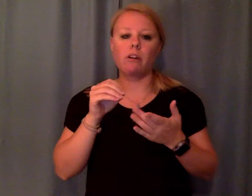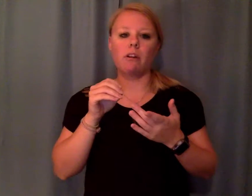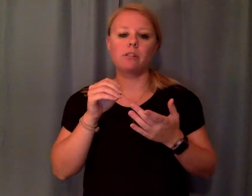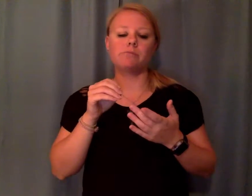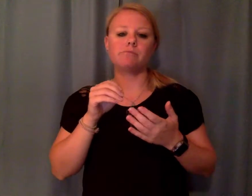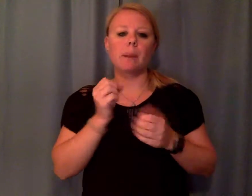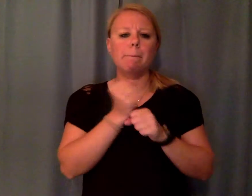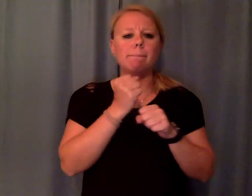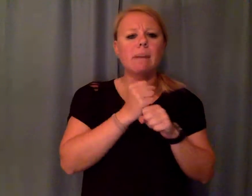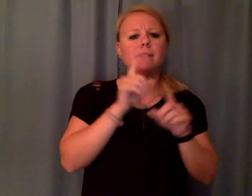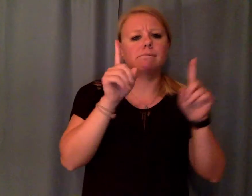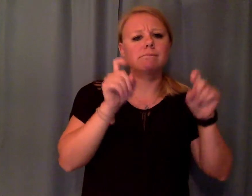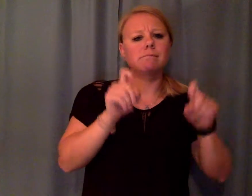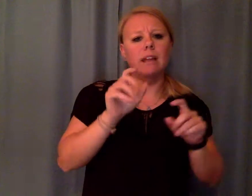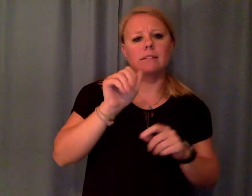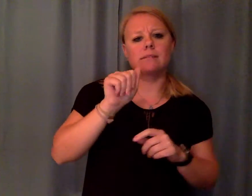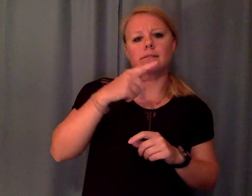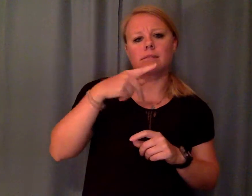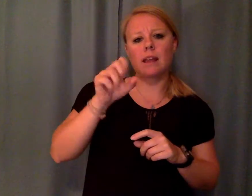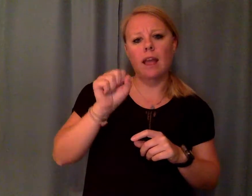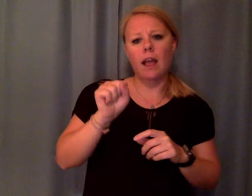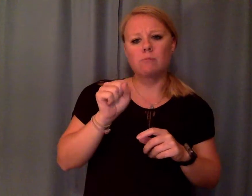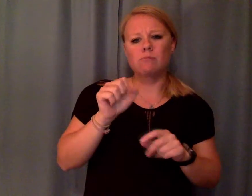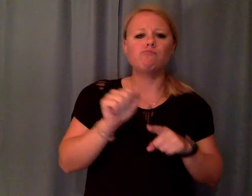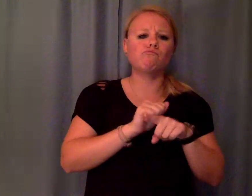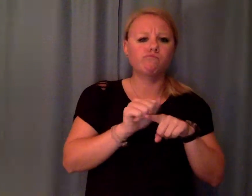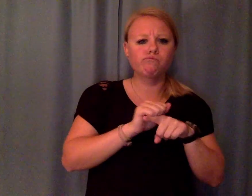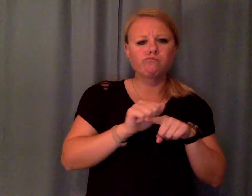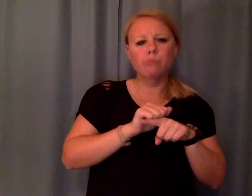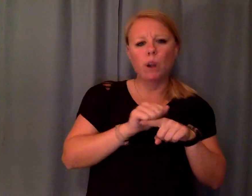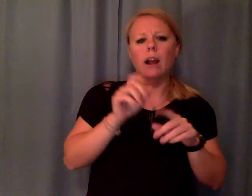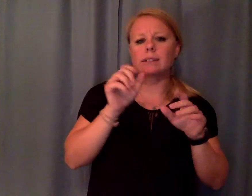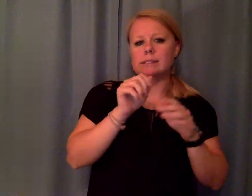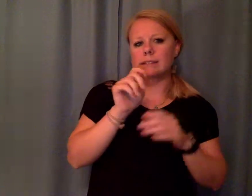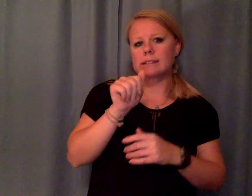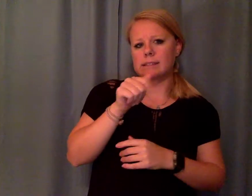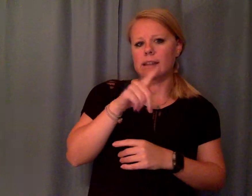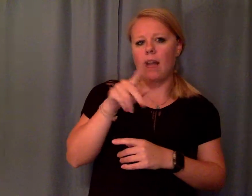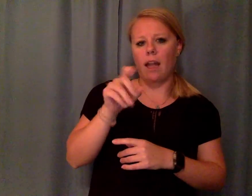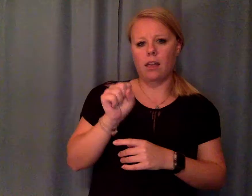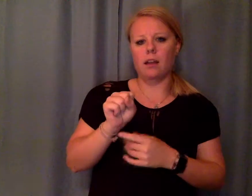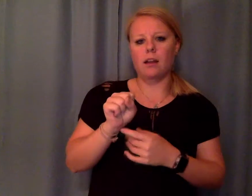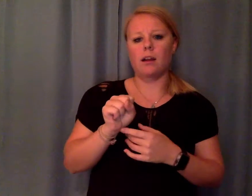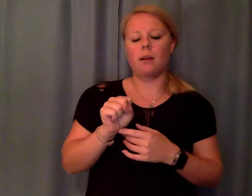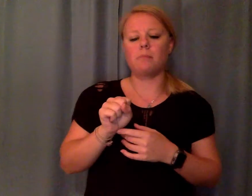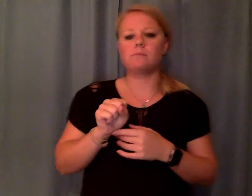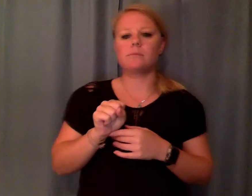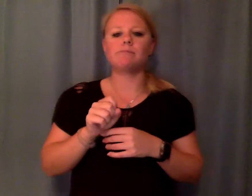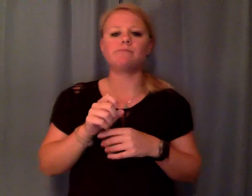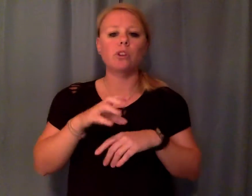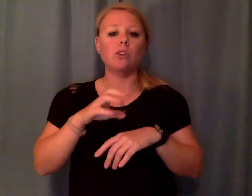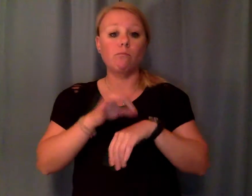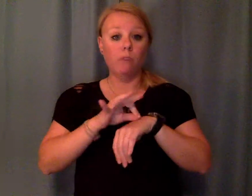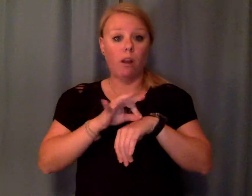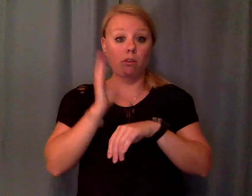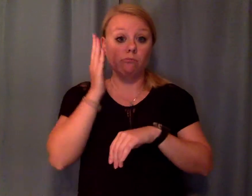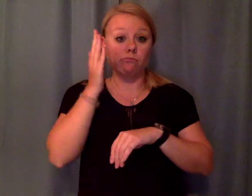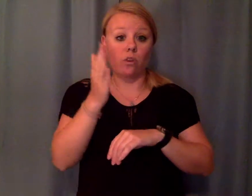test apps. One of them happened to be Earth Fortune, and I was ready to put Earth Fortune on the App Store. And so